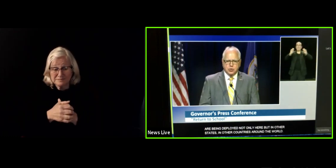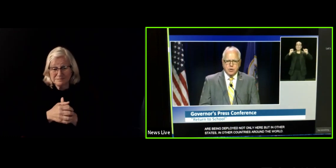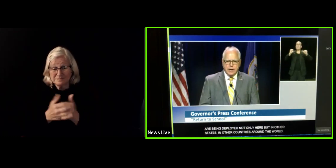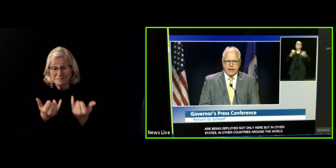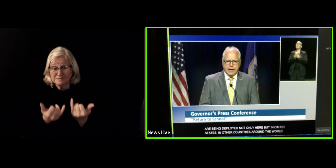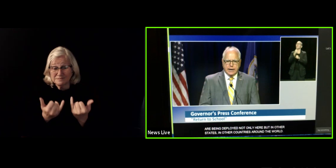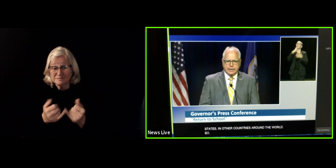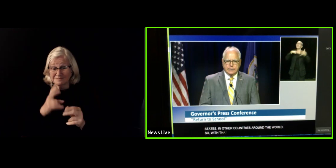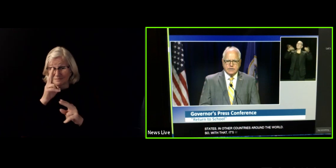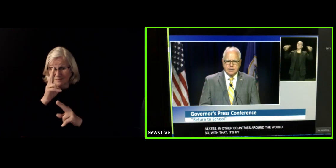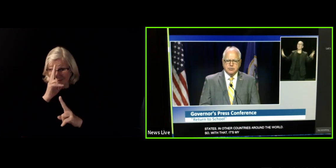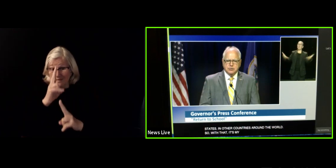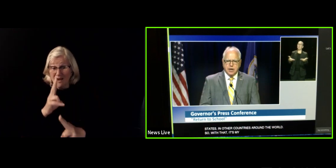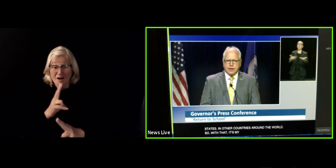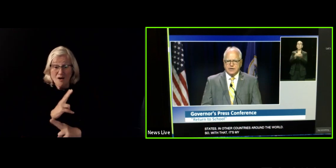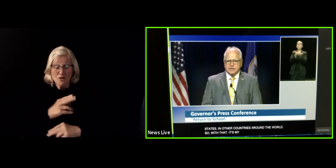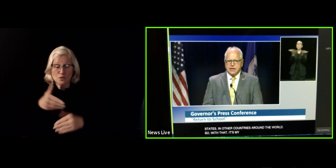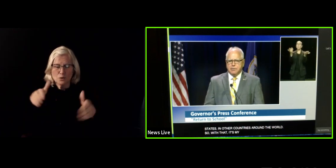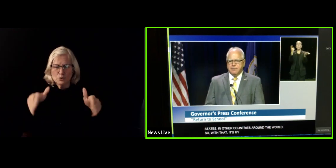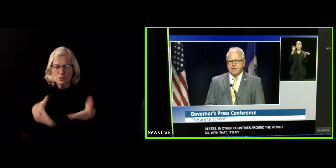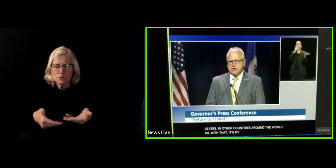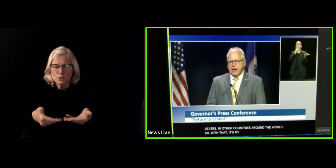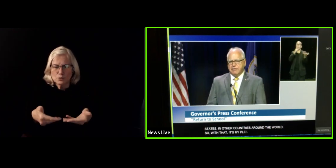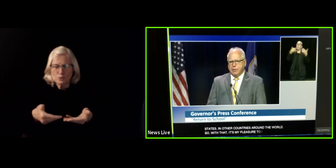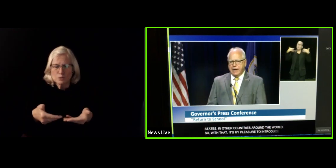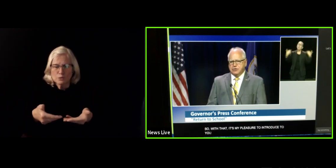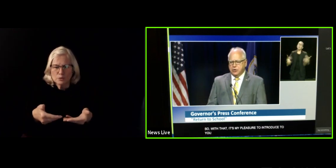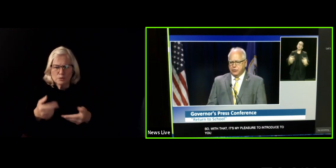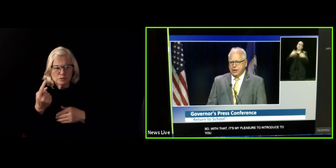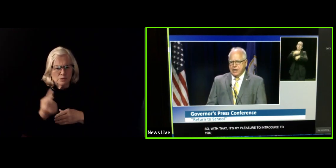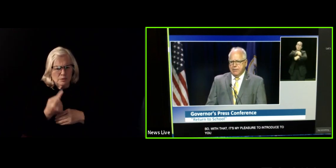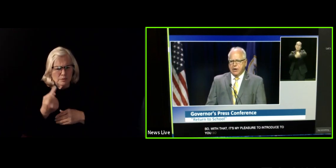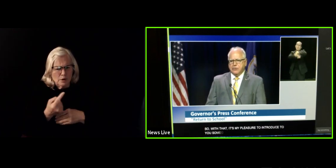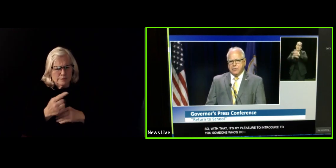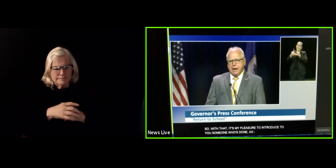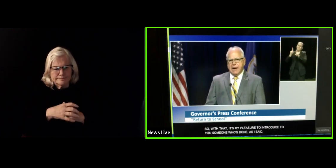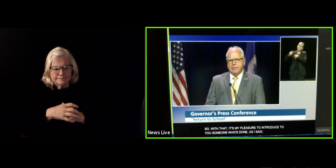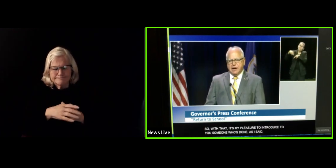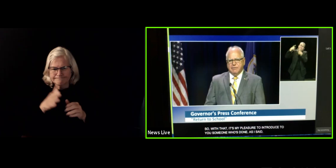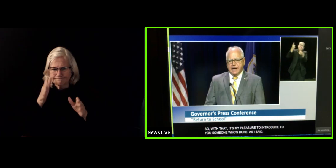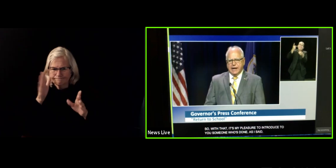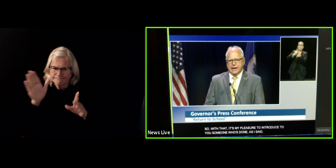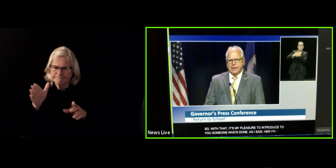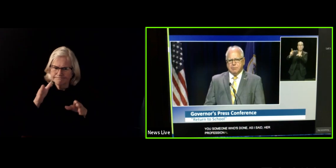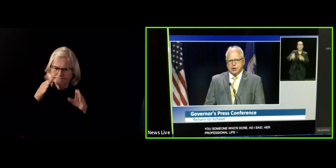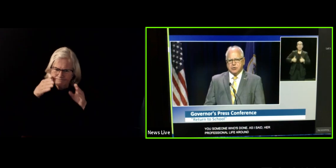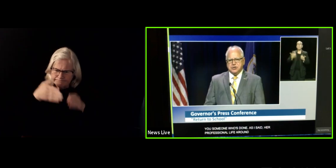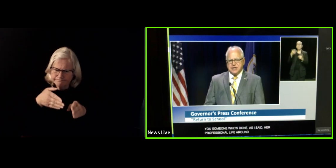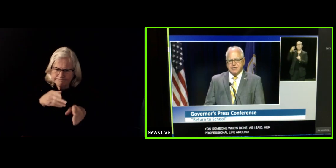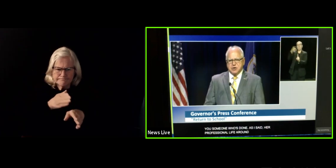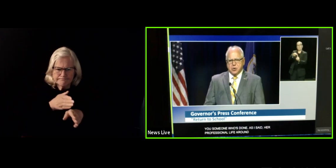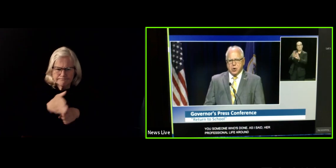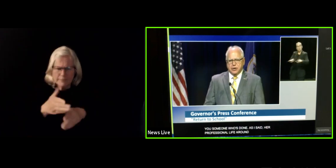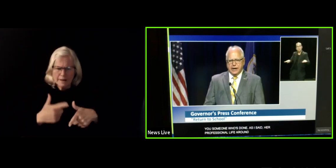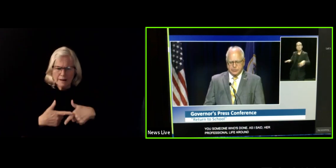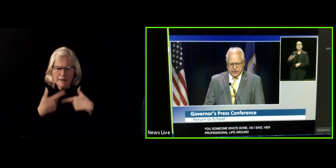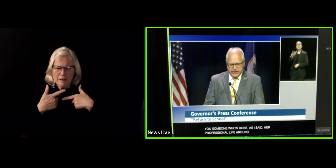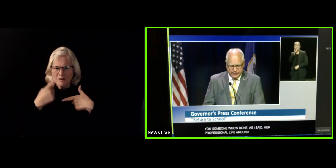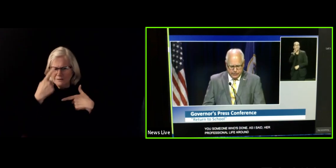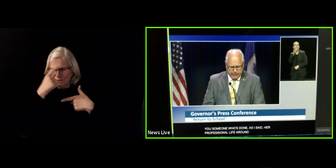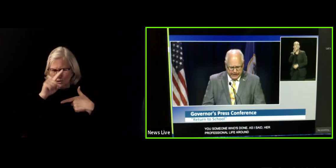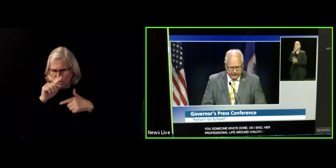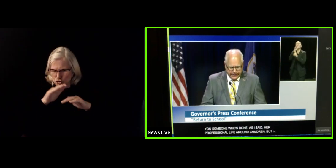you someone who's done, as I said, her professional life around children, but also the mom of a precocious 7-year-old,